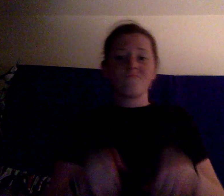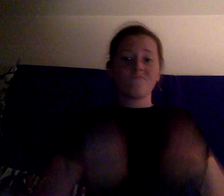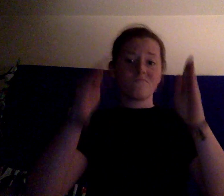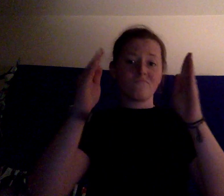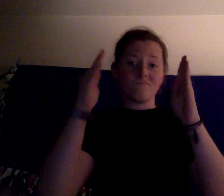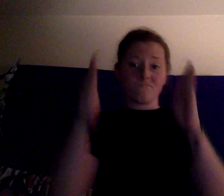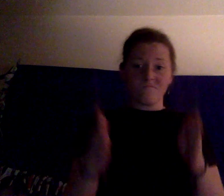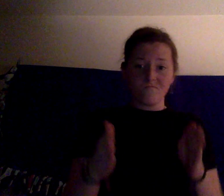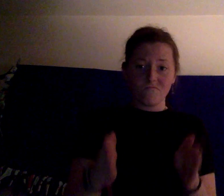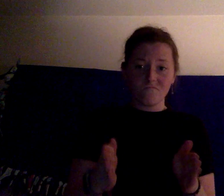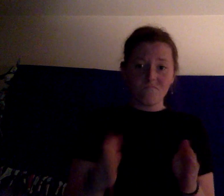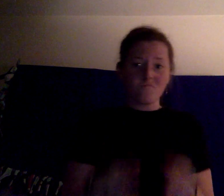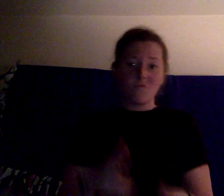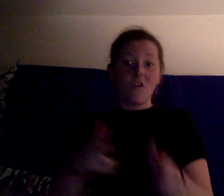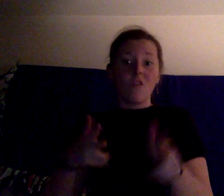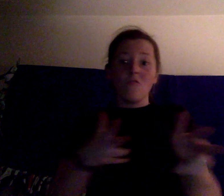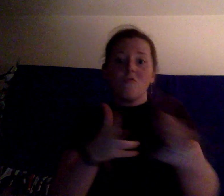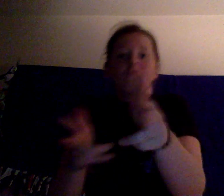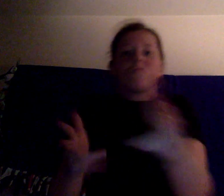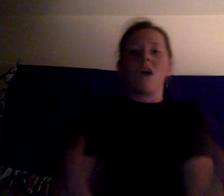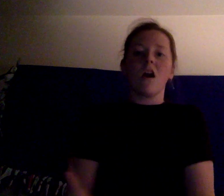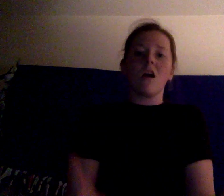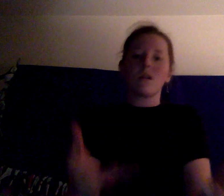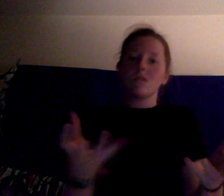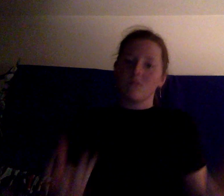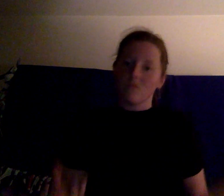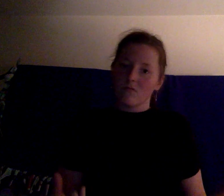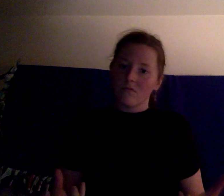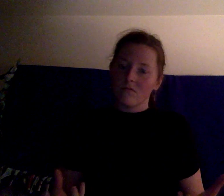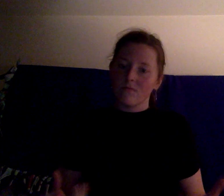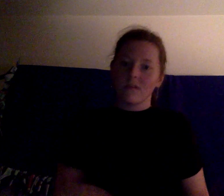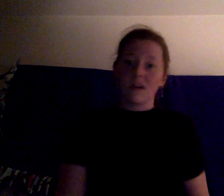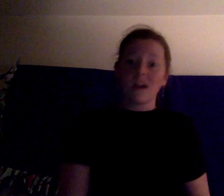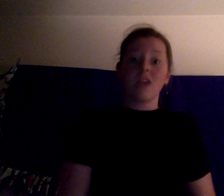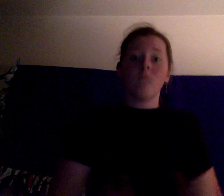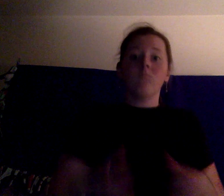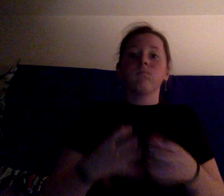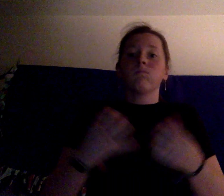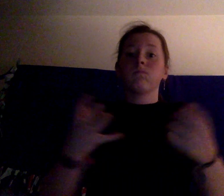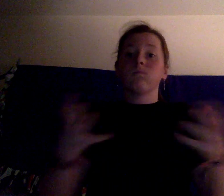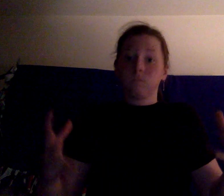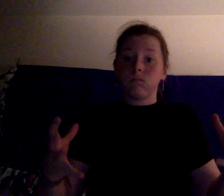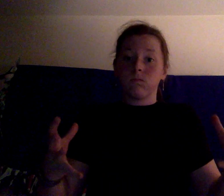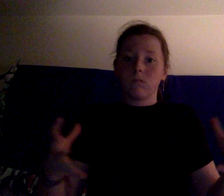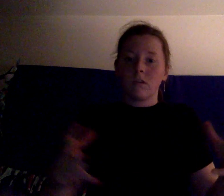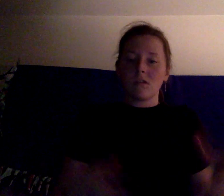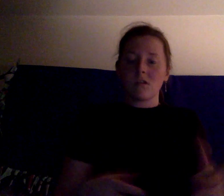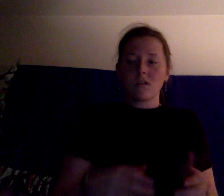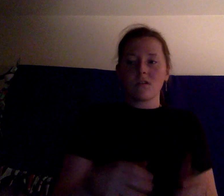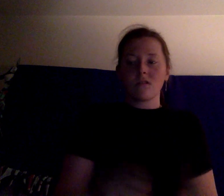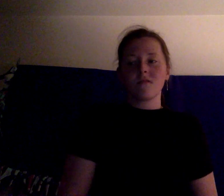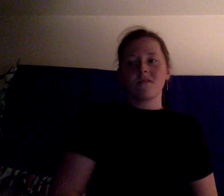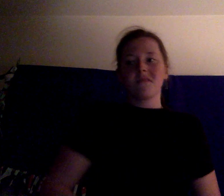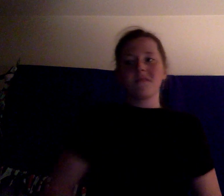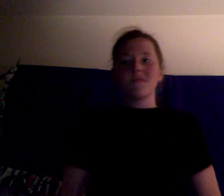veterans. There would be numerous off-track tests, 10 races, Each week,